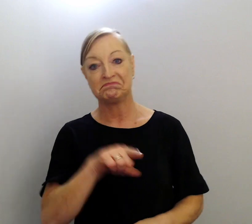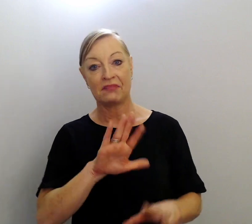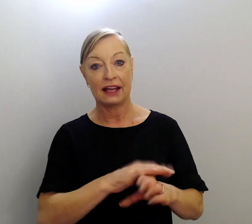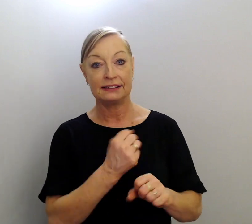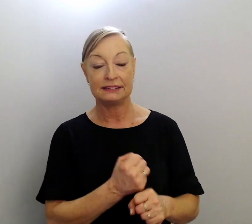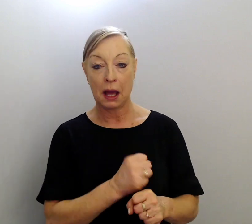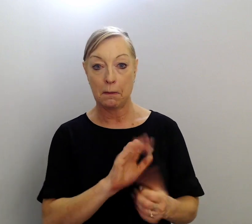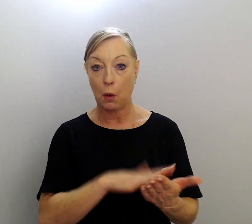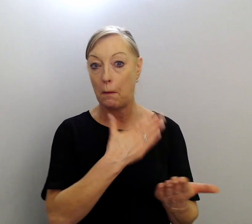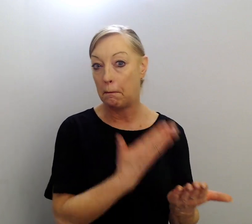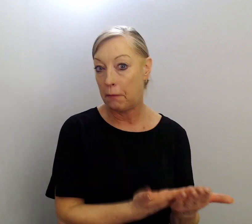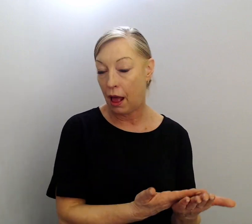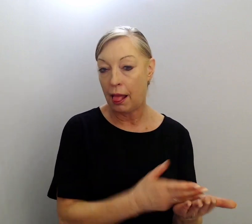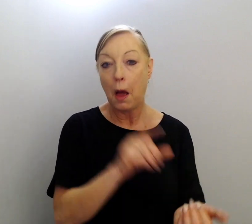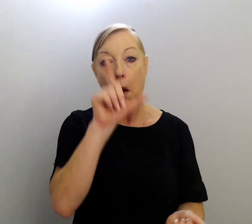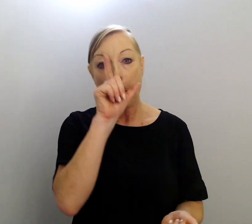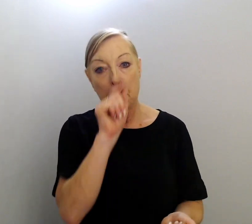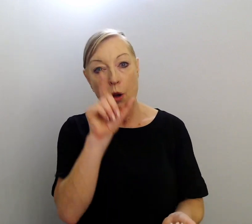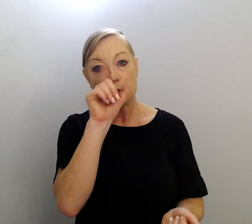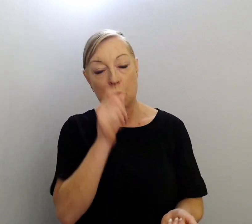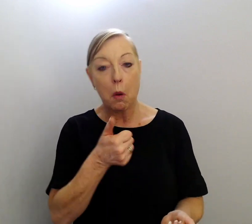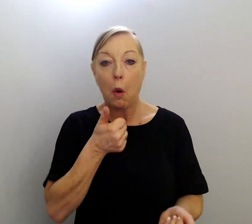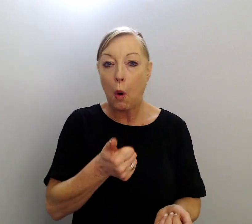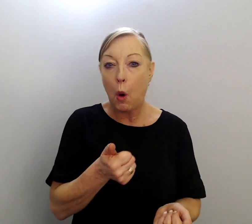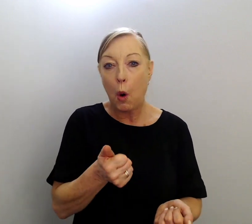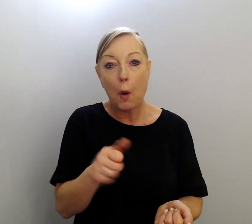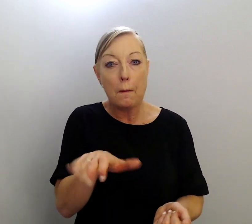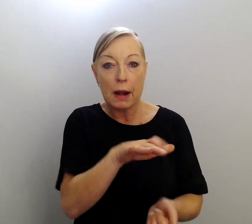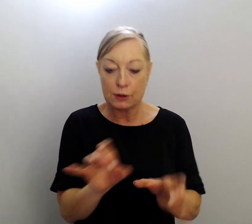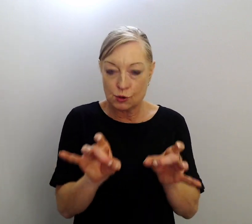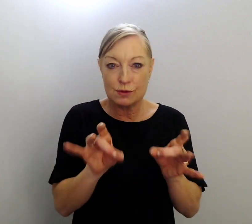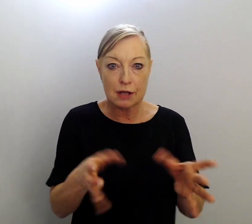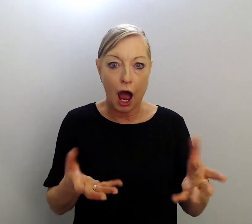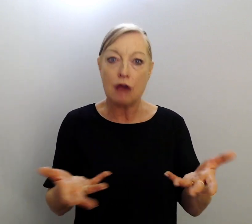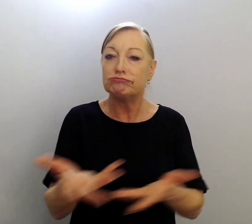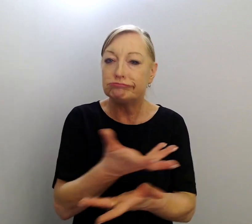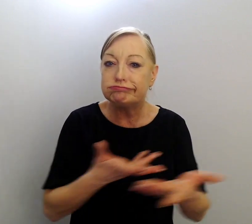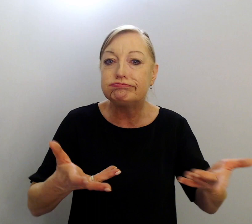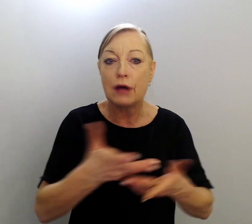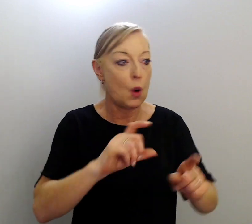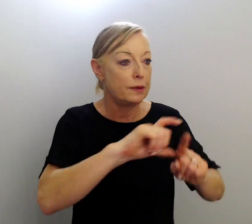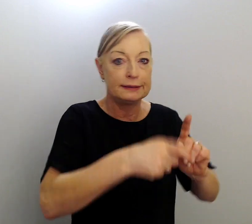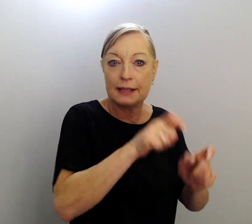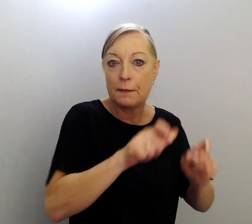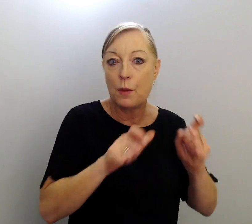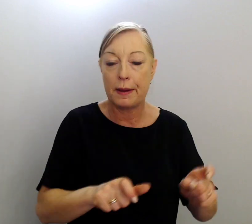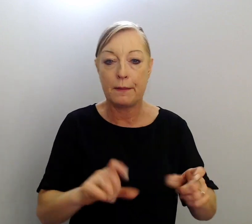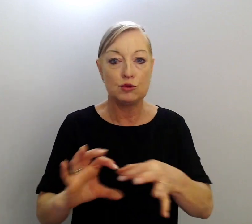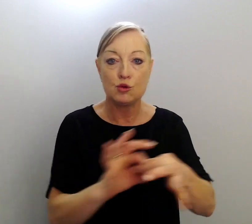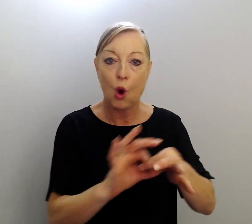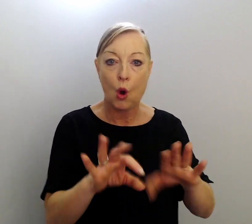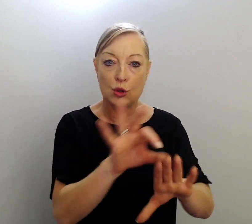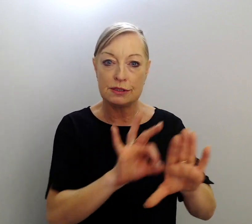like. This example bill could be the starting point for discussion with disabled people